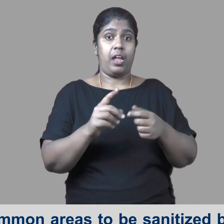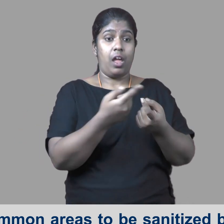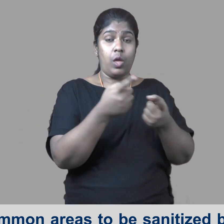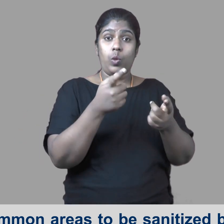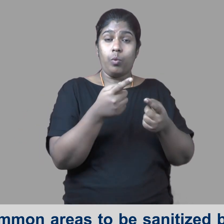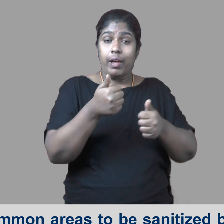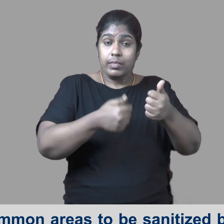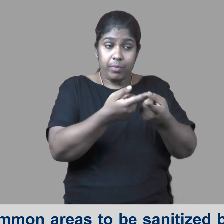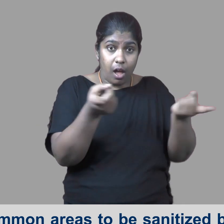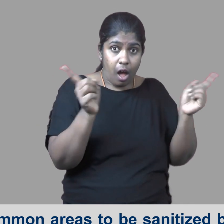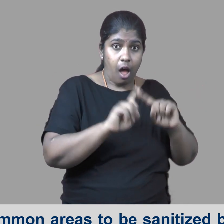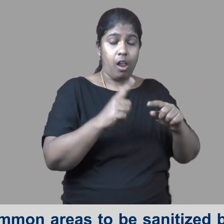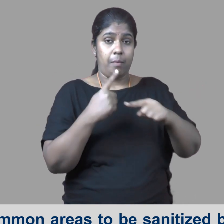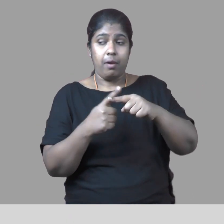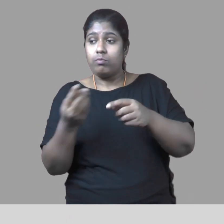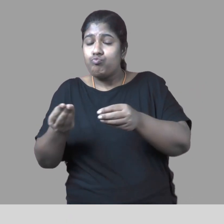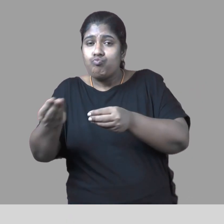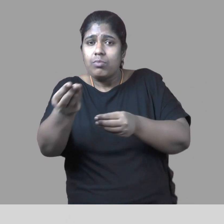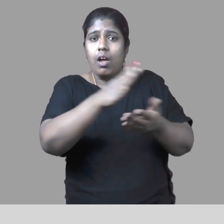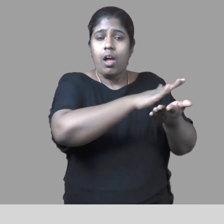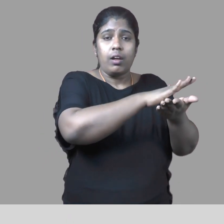before and after examination.